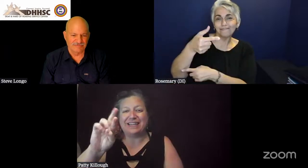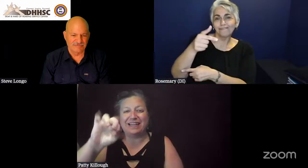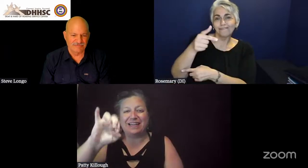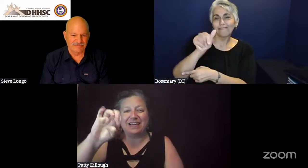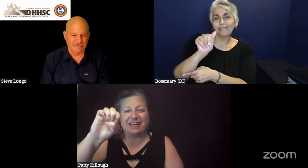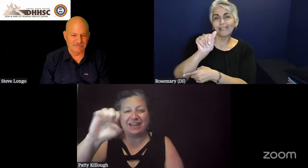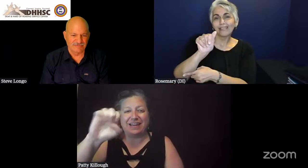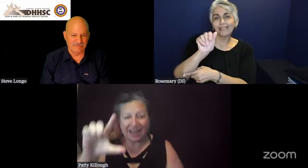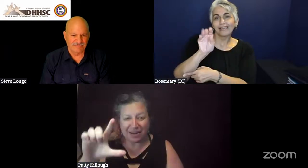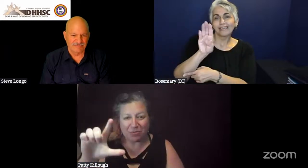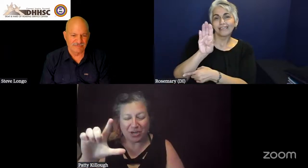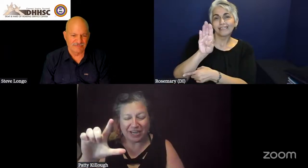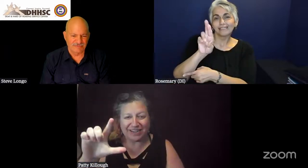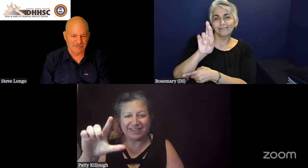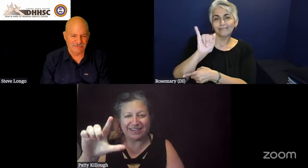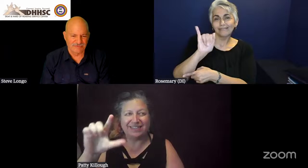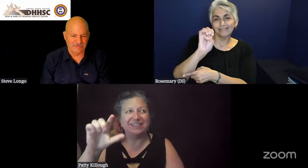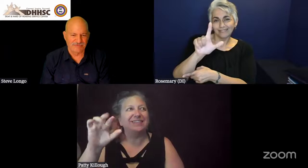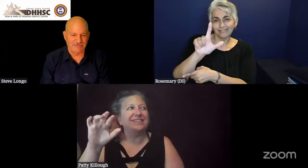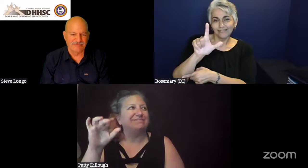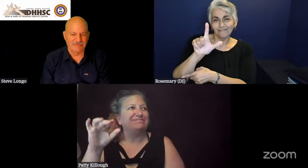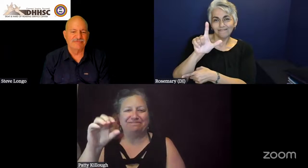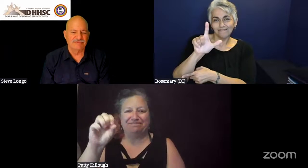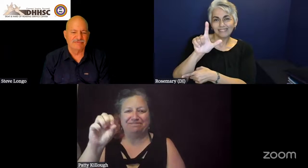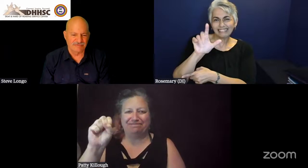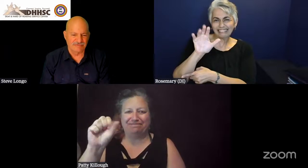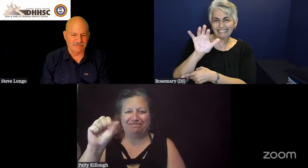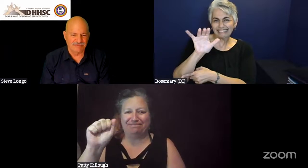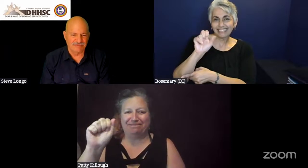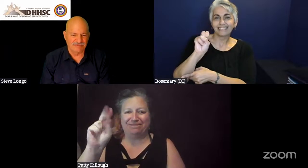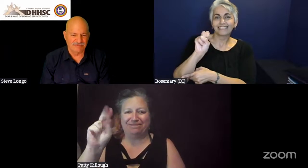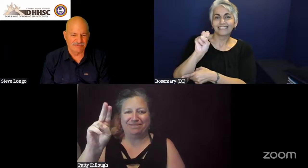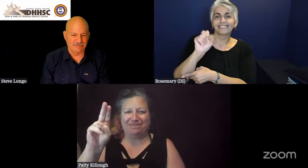I've known this person for quite a long time. His name is Gabriel